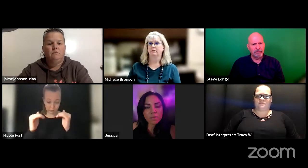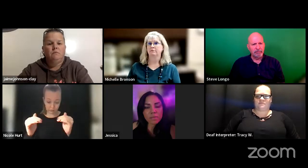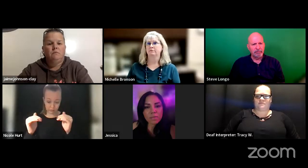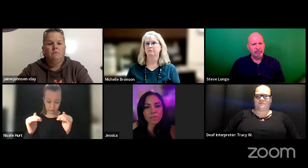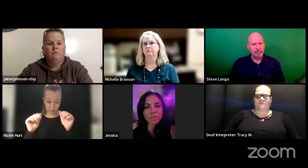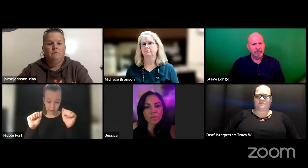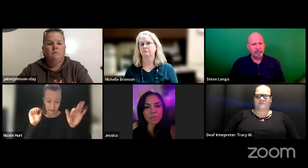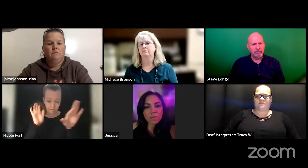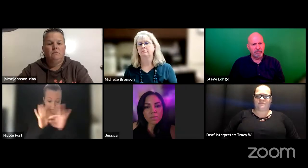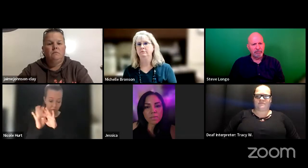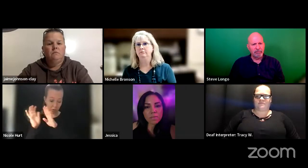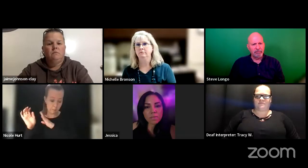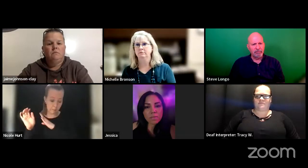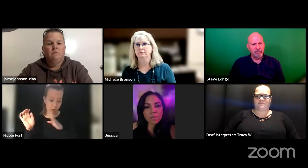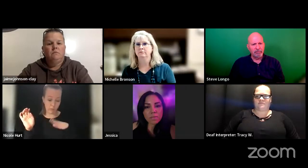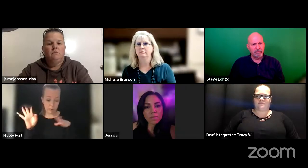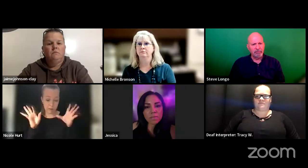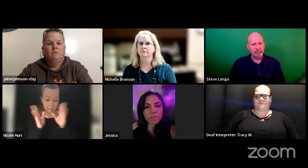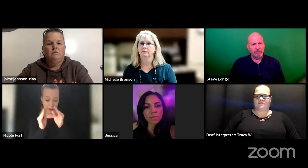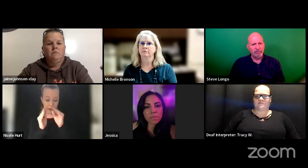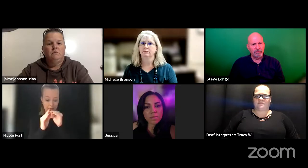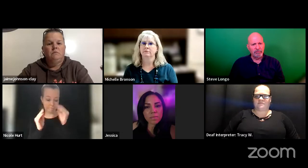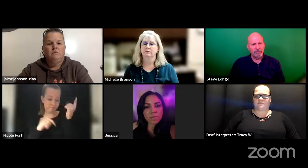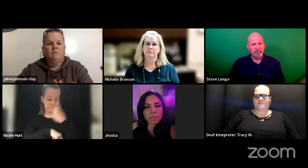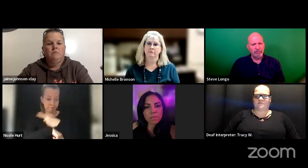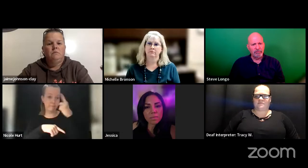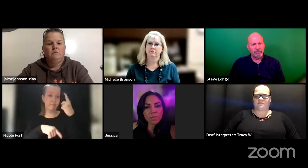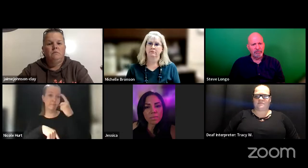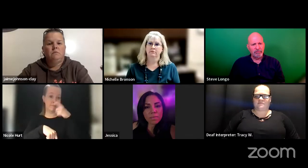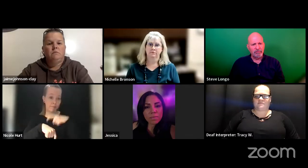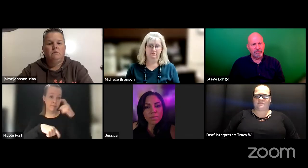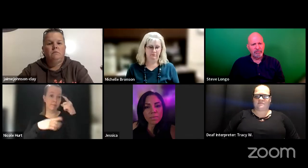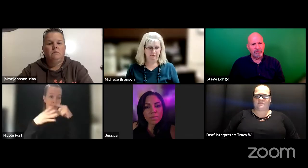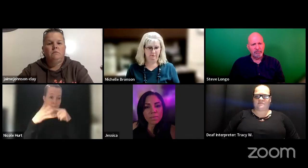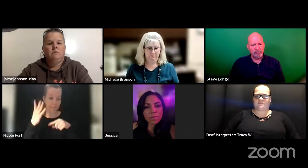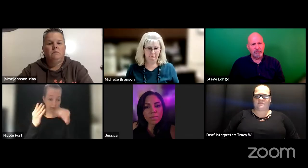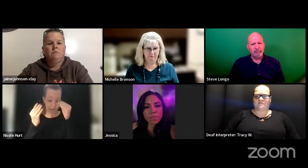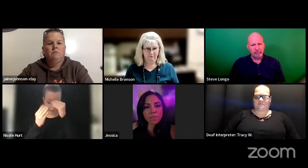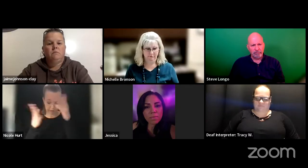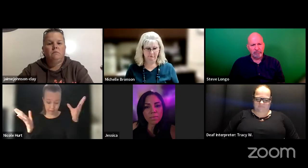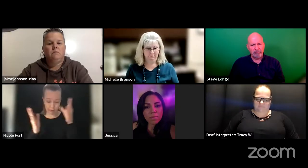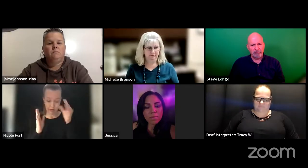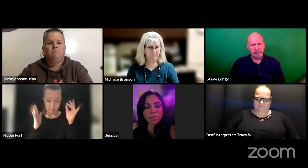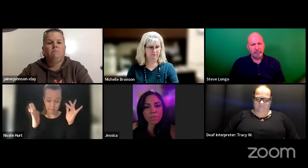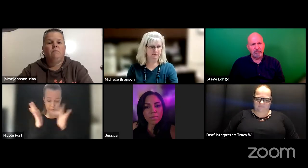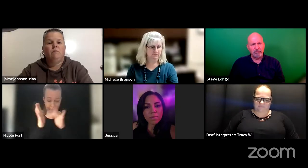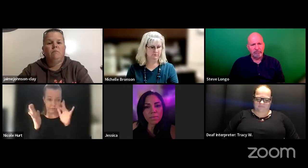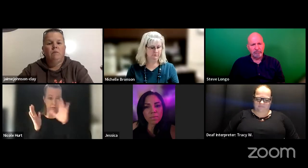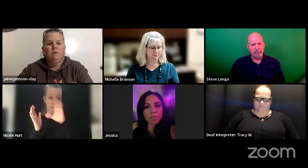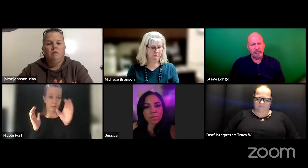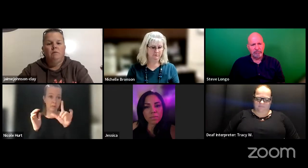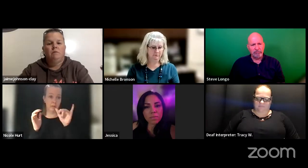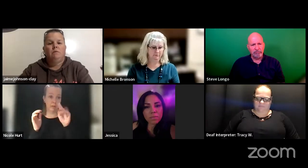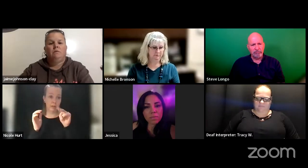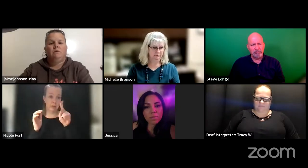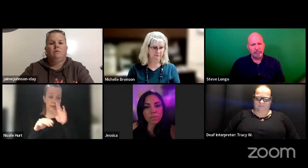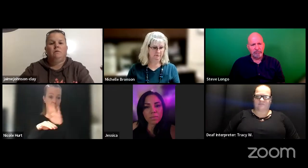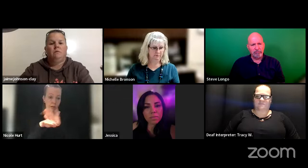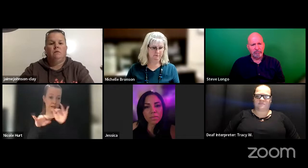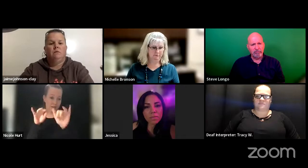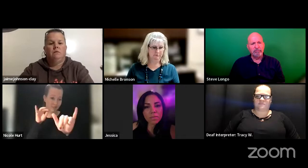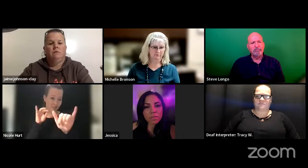The Board of Directors, and then you will find board meetings under that with the dates and